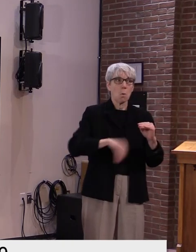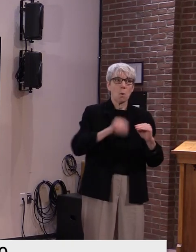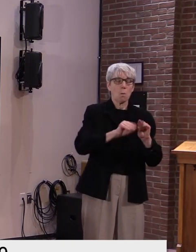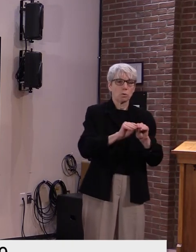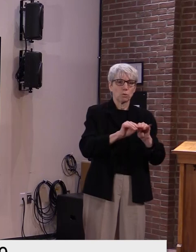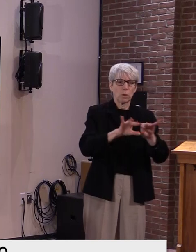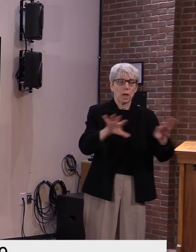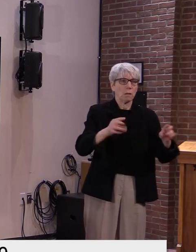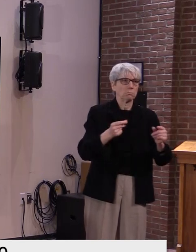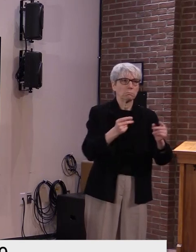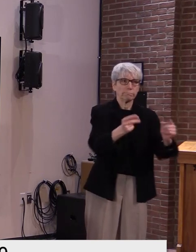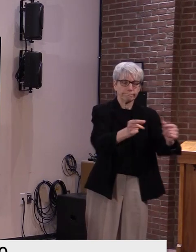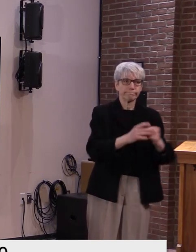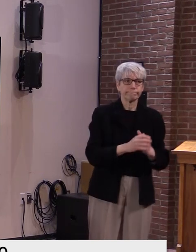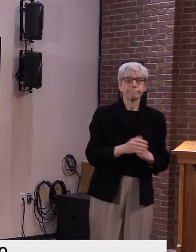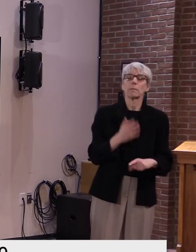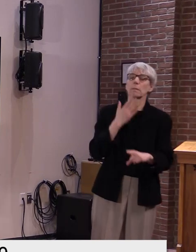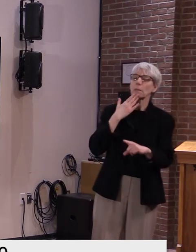Thank you.